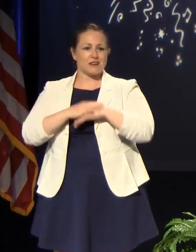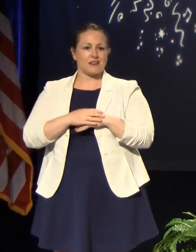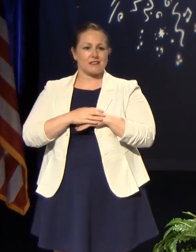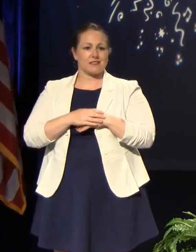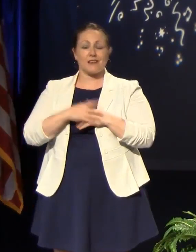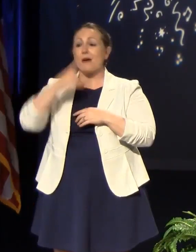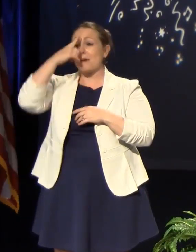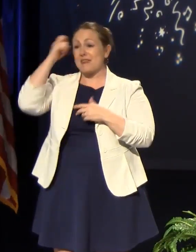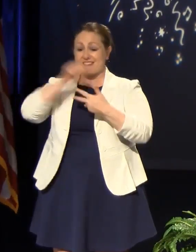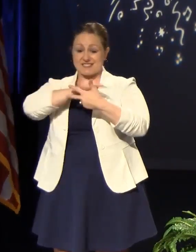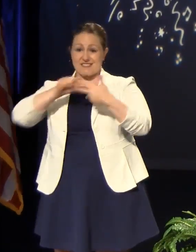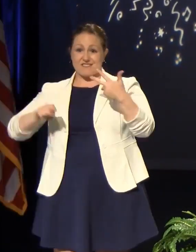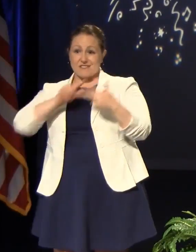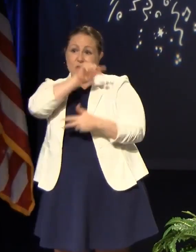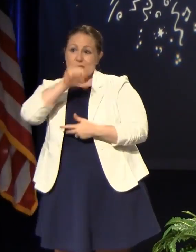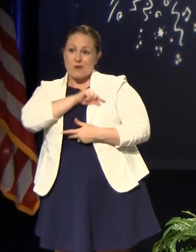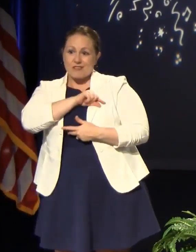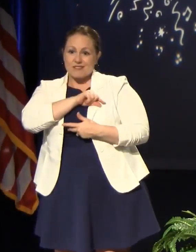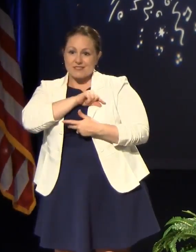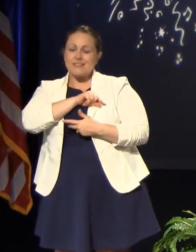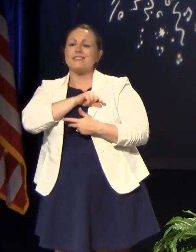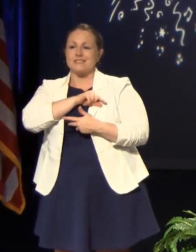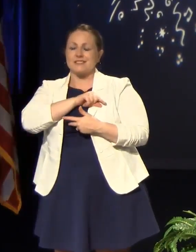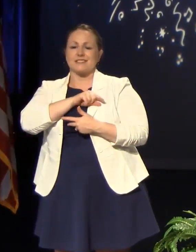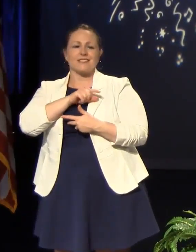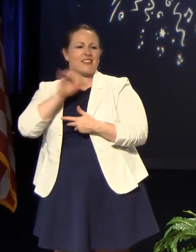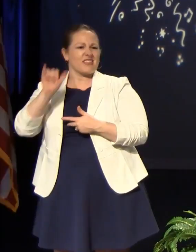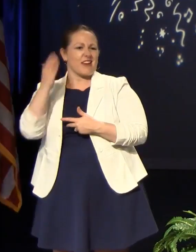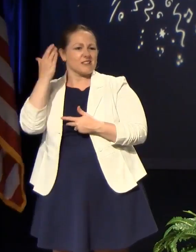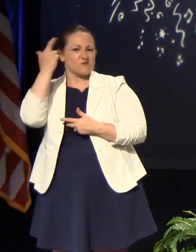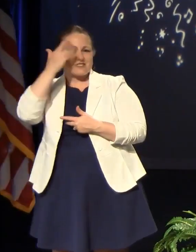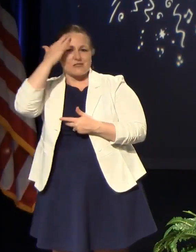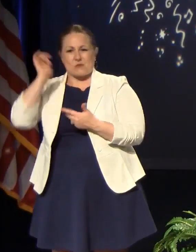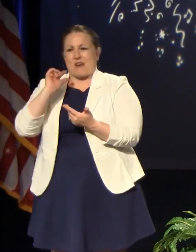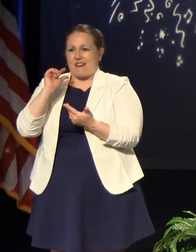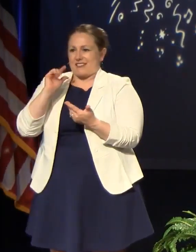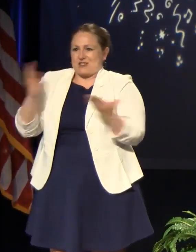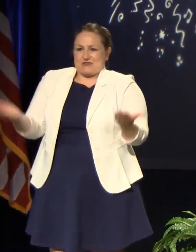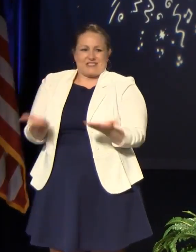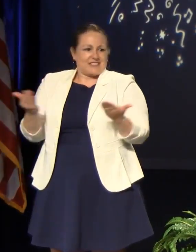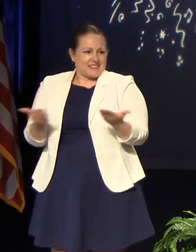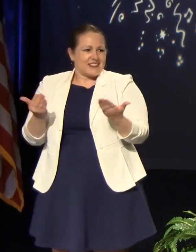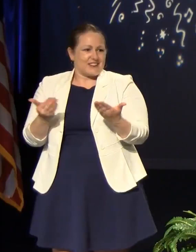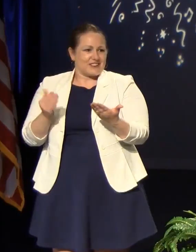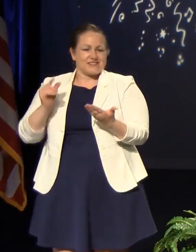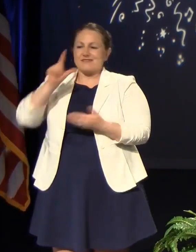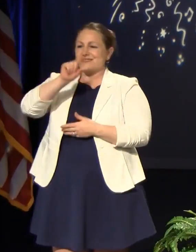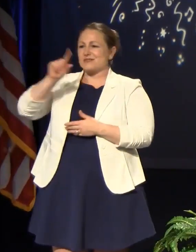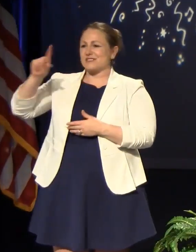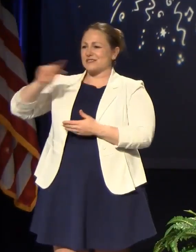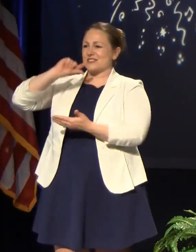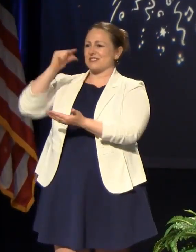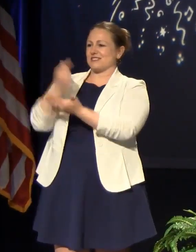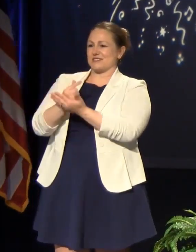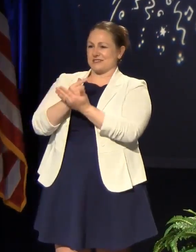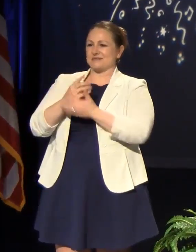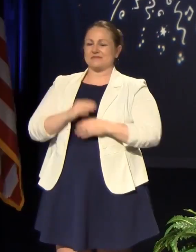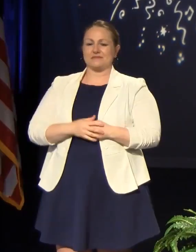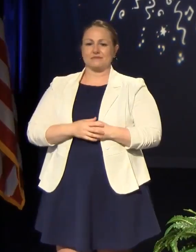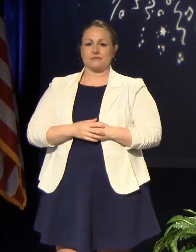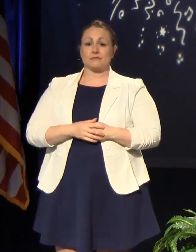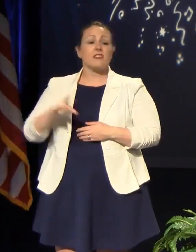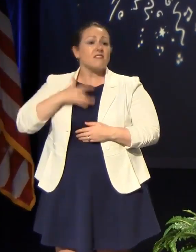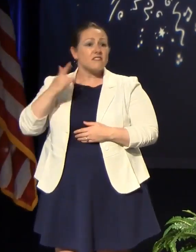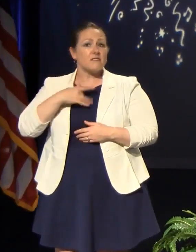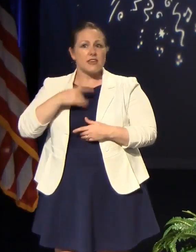it to this important day, 2020 commencements. As much as this might feel like the end, it is